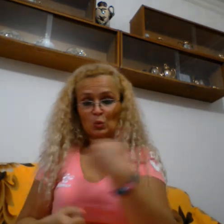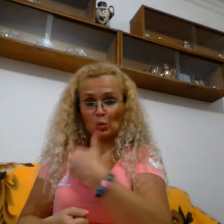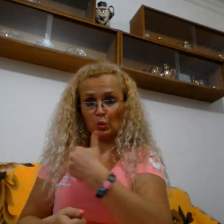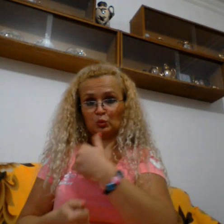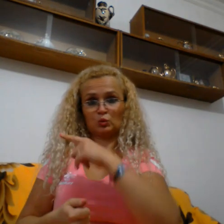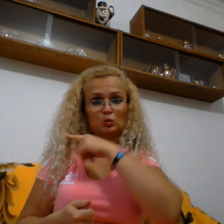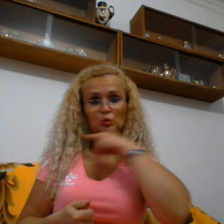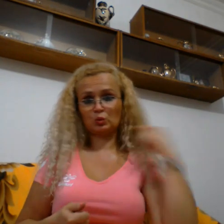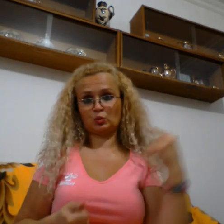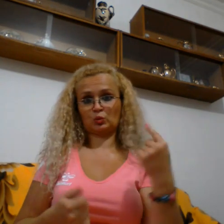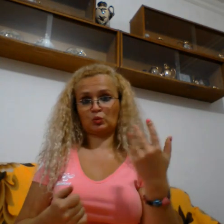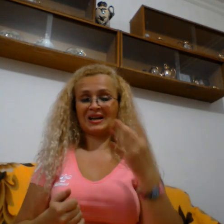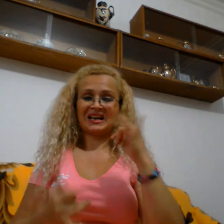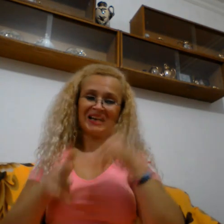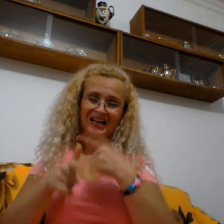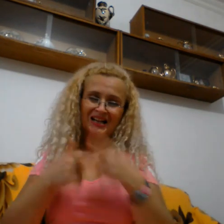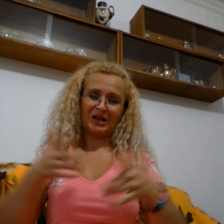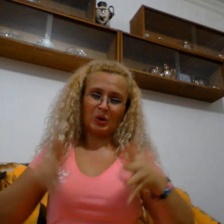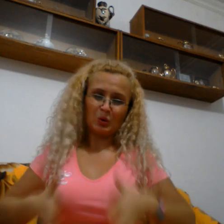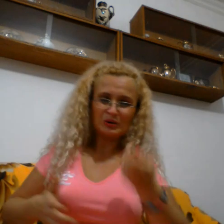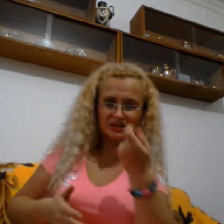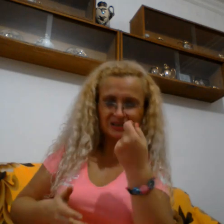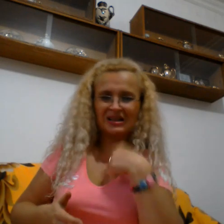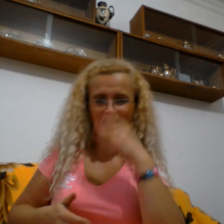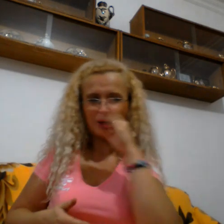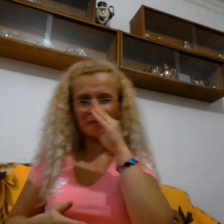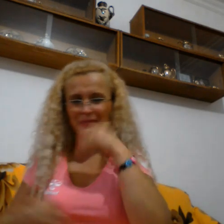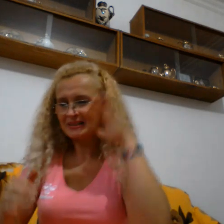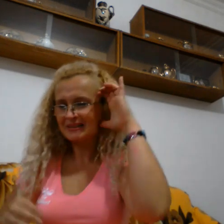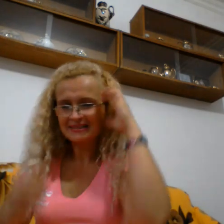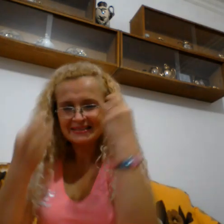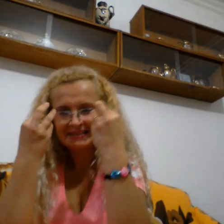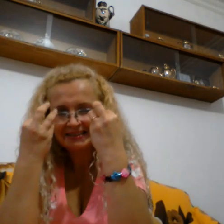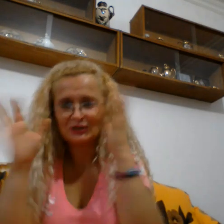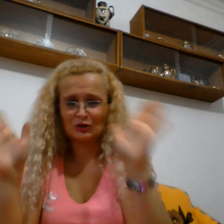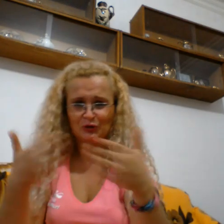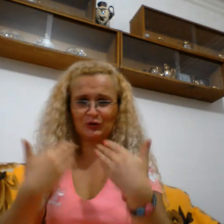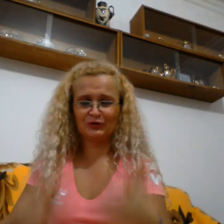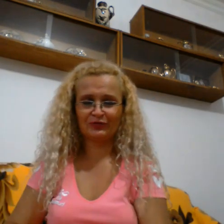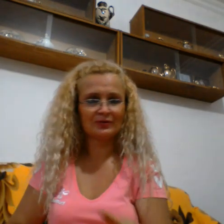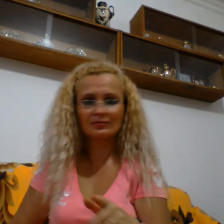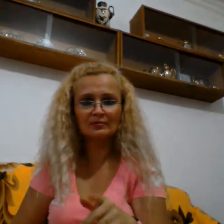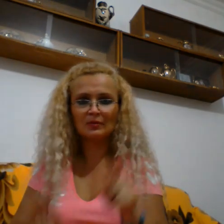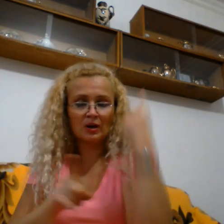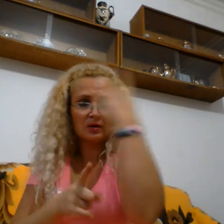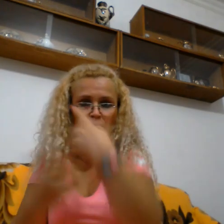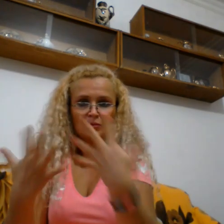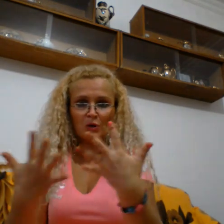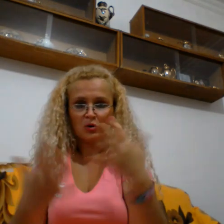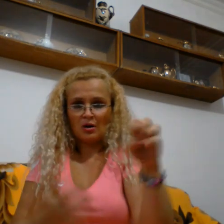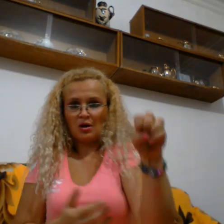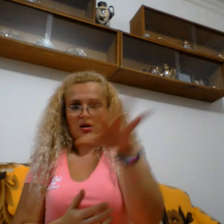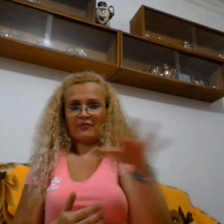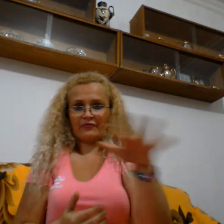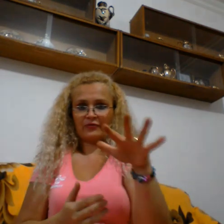Over here, that's probably been the highlight, just working with all the trainers and the crews and everybody in front of me that I'm learning from. But in general, it's been a